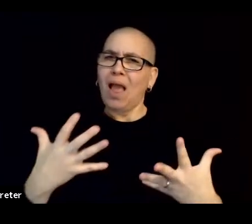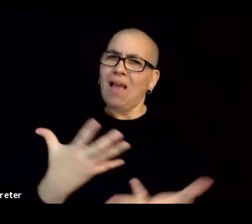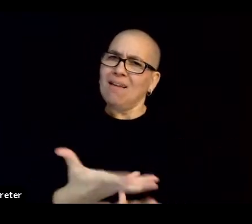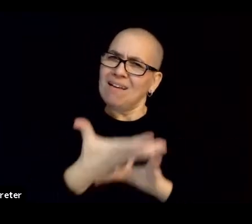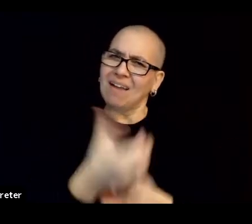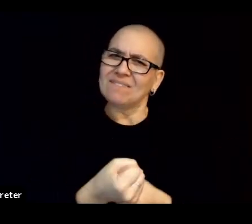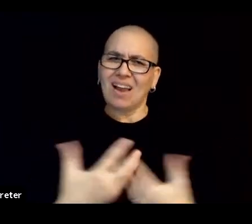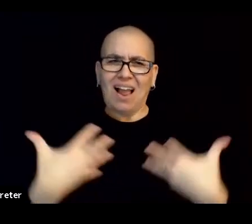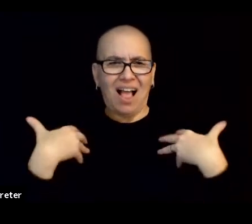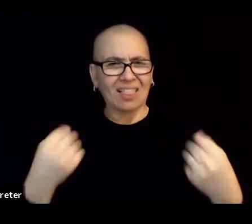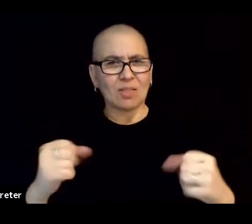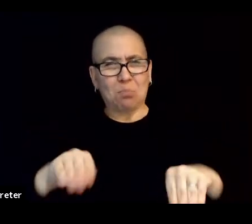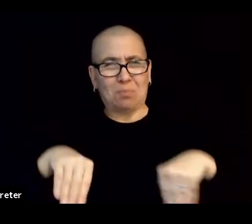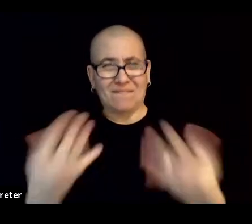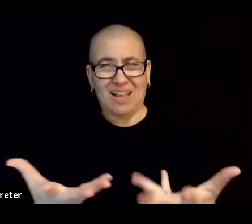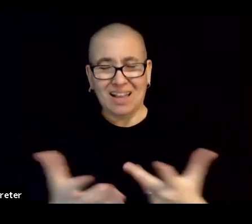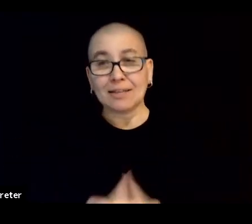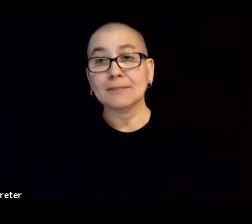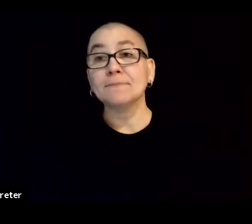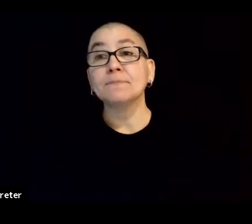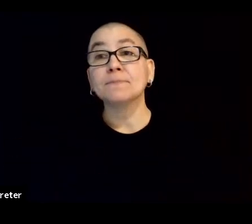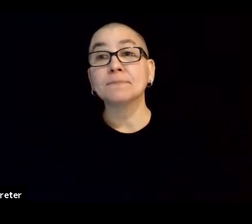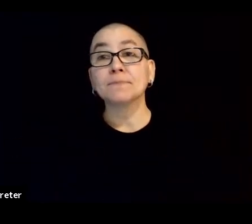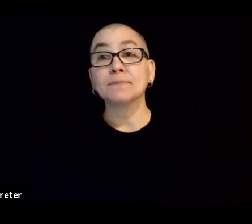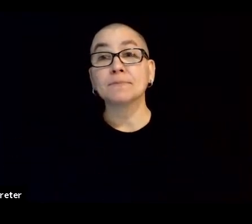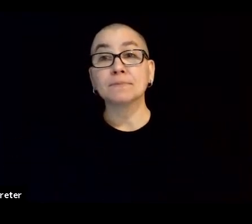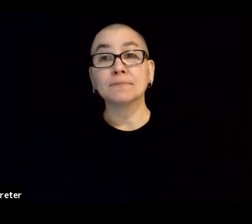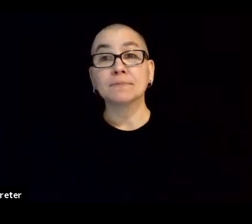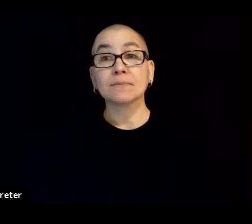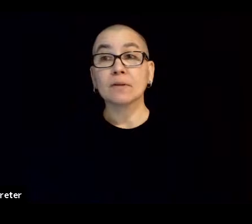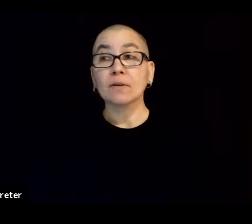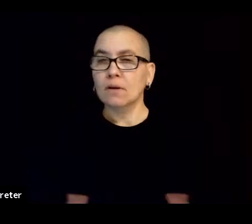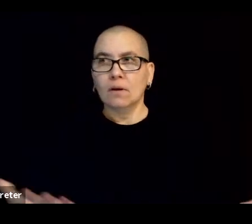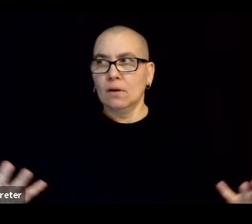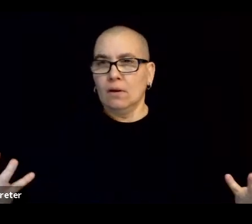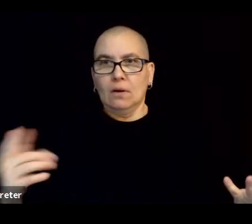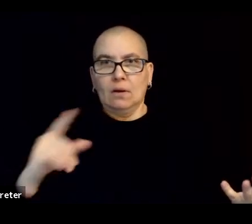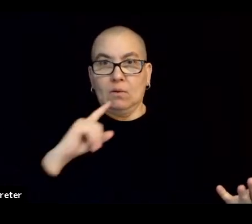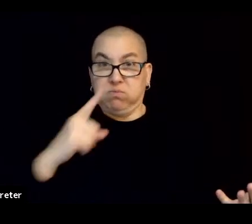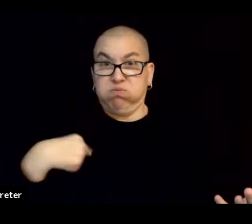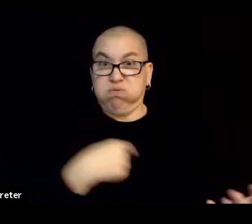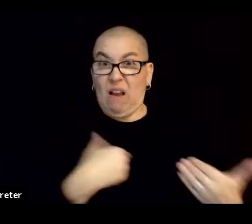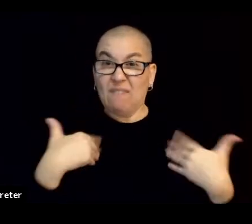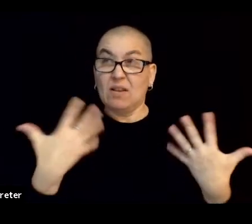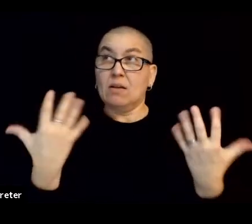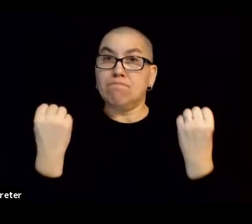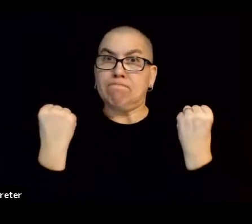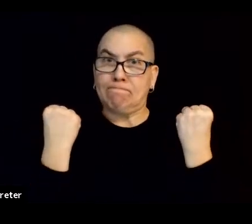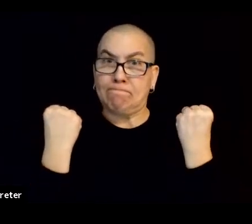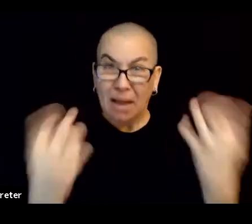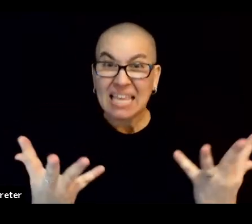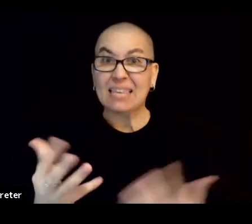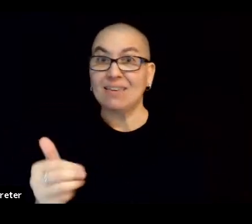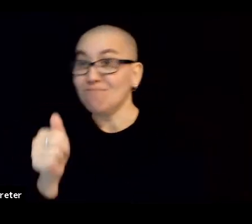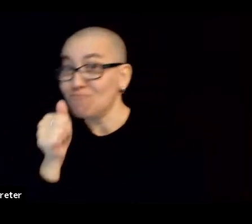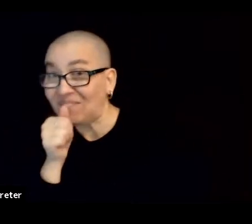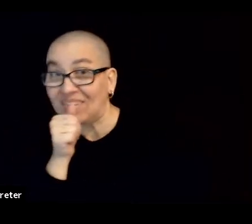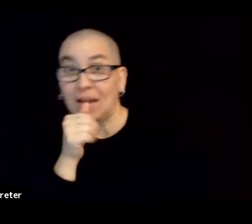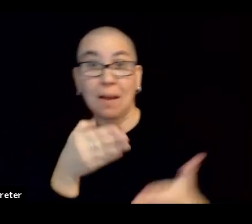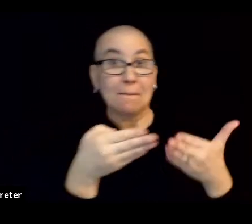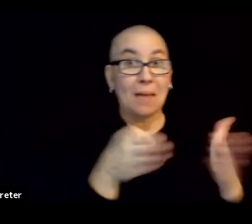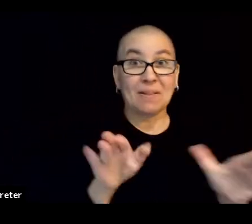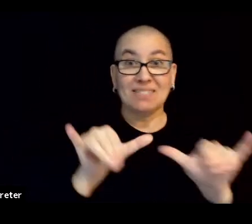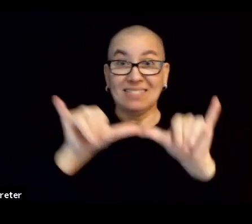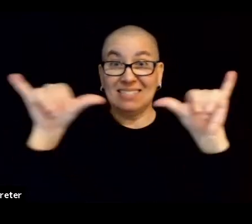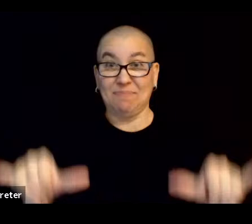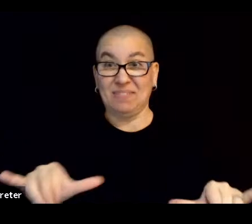a vast public and private health system in Minnesota that is the envy of a lot of the country. And now with